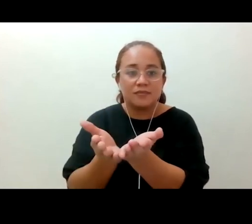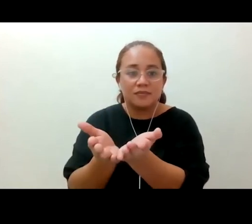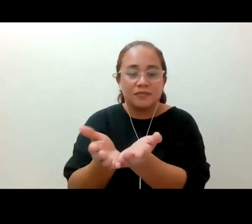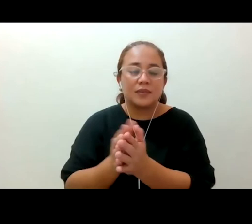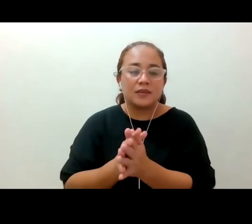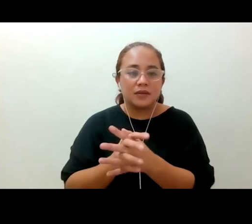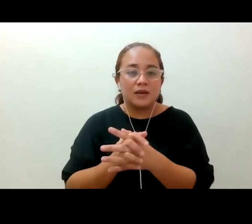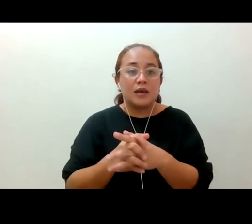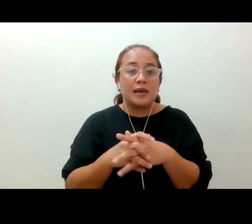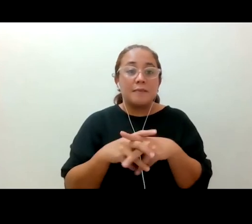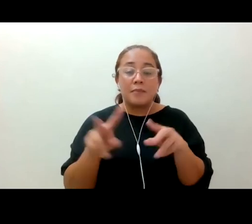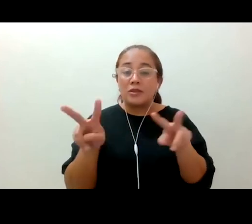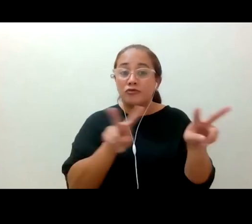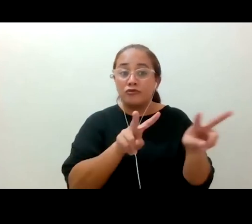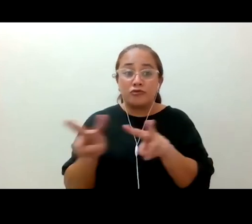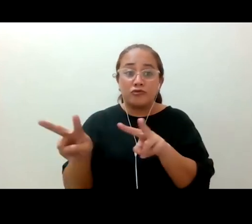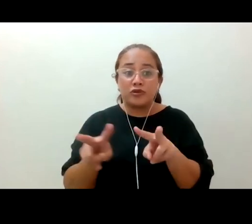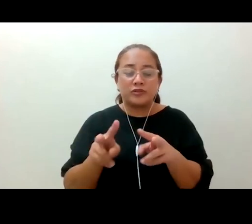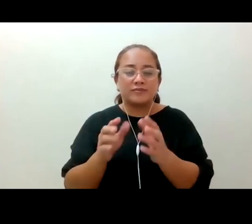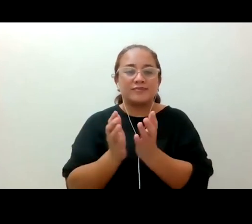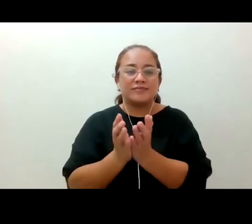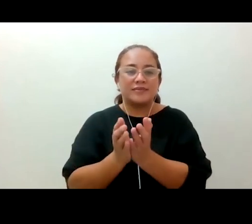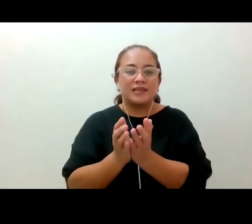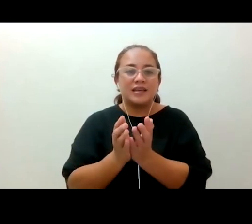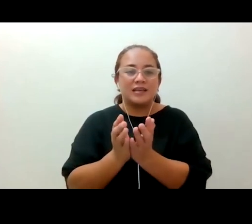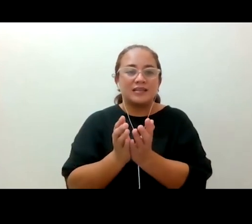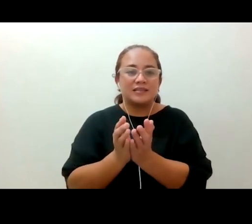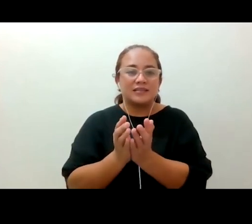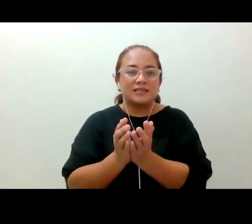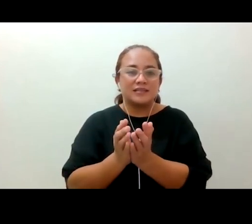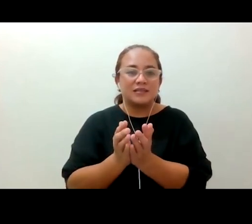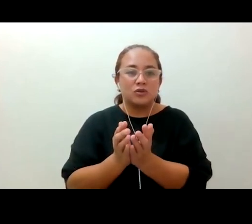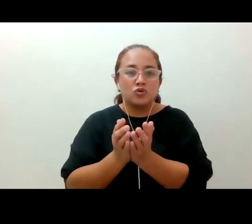Okay, but the verb, the ship goes, is done like this.